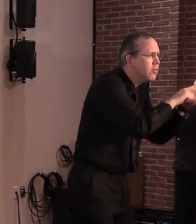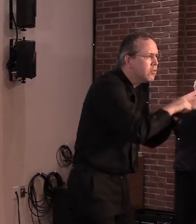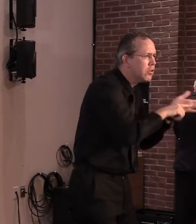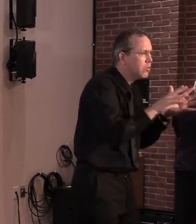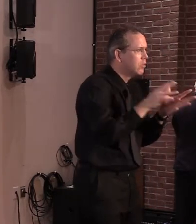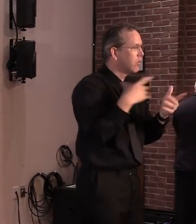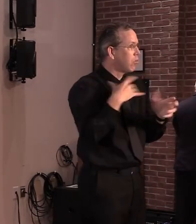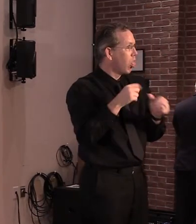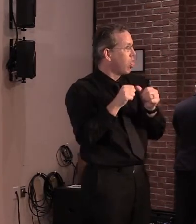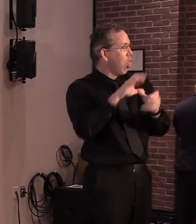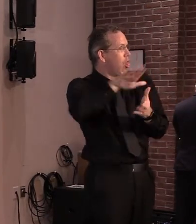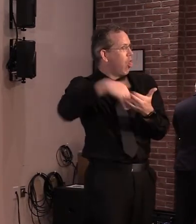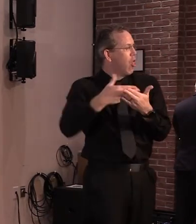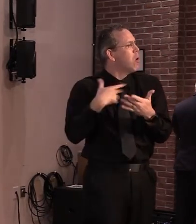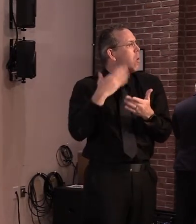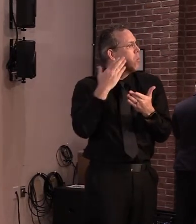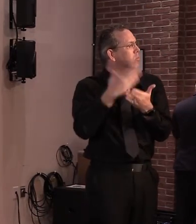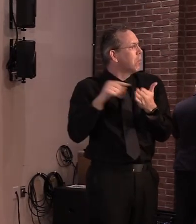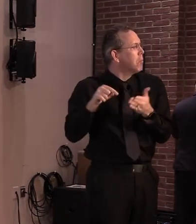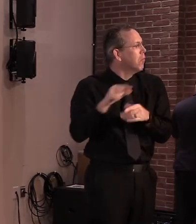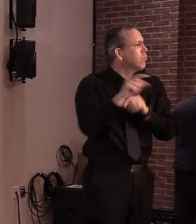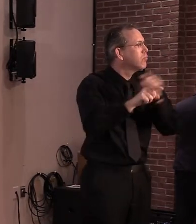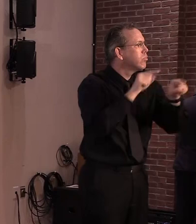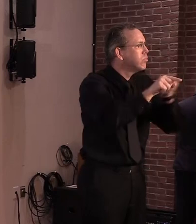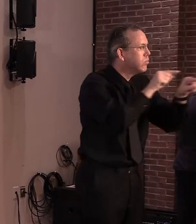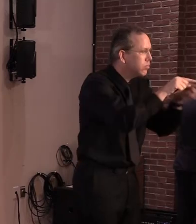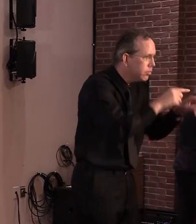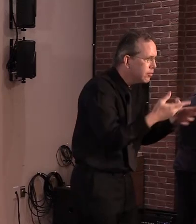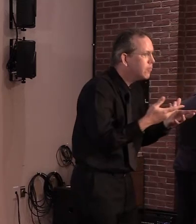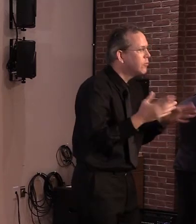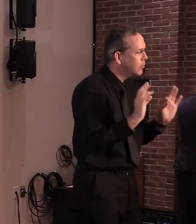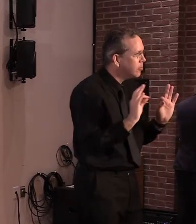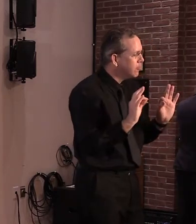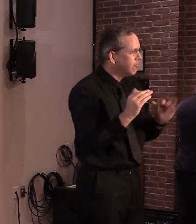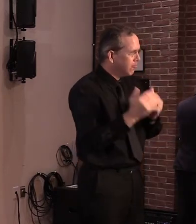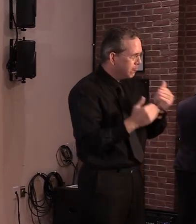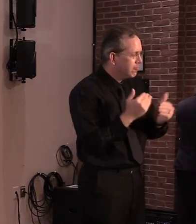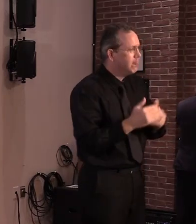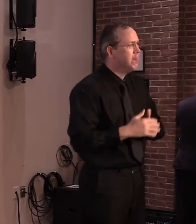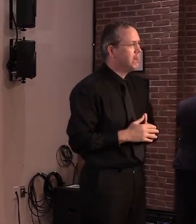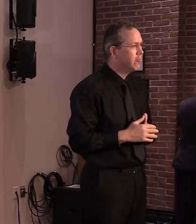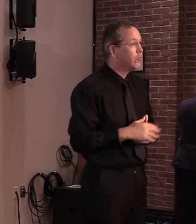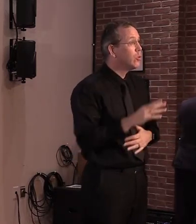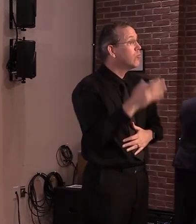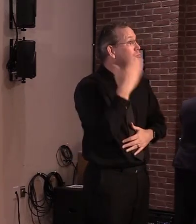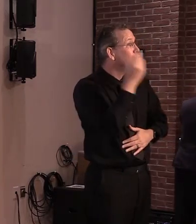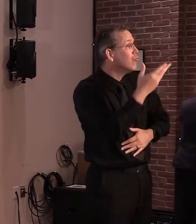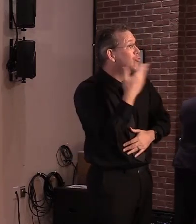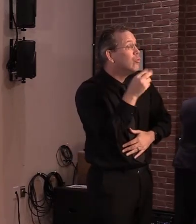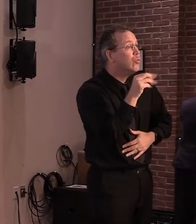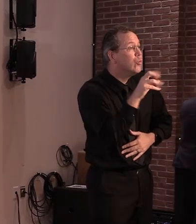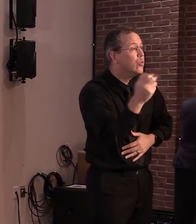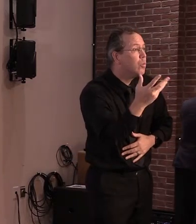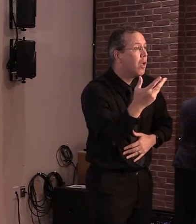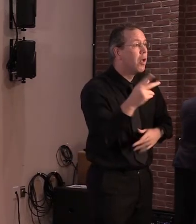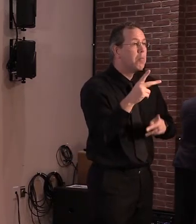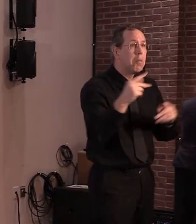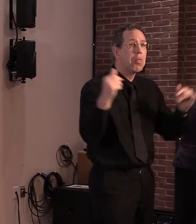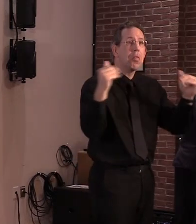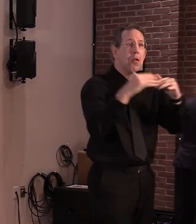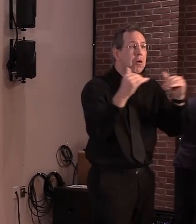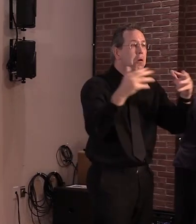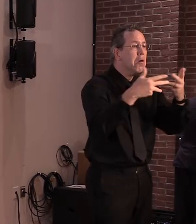capacity. And here's the good news. Even with these reopenings and more testing, we're still seeing a very low number of